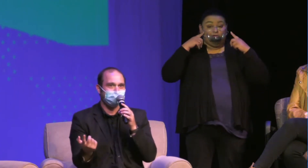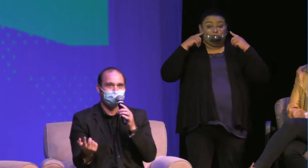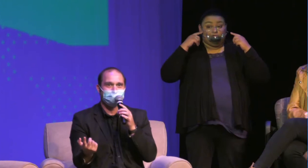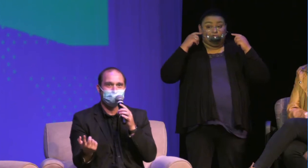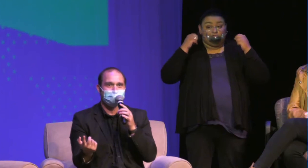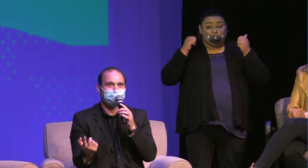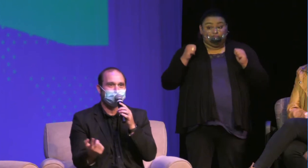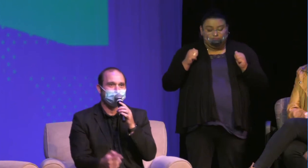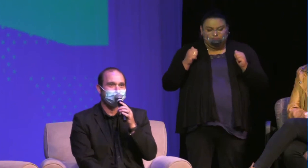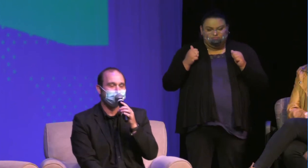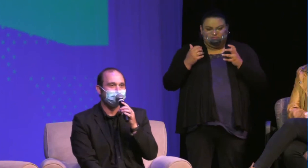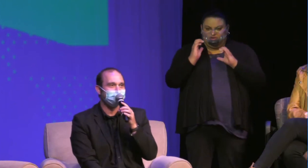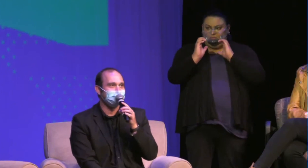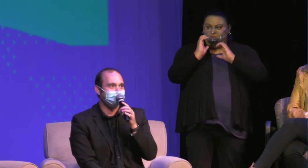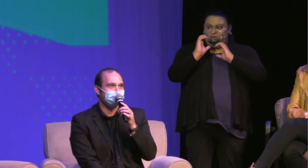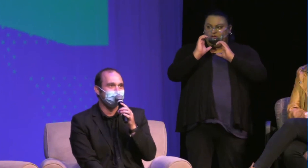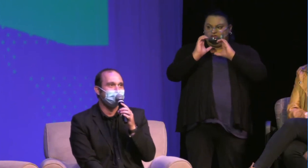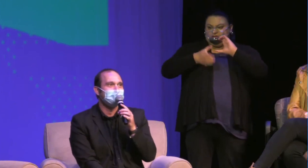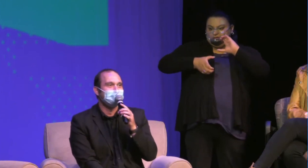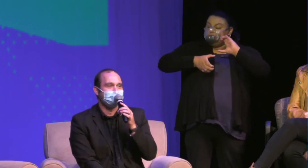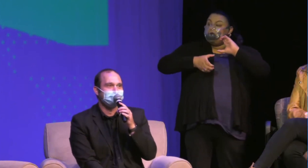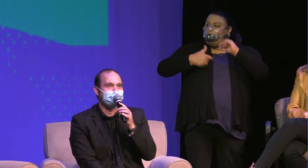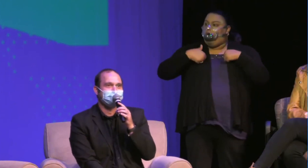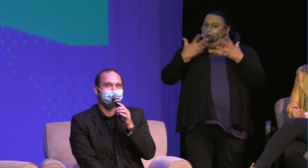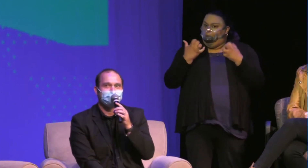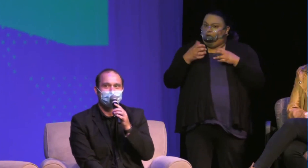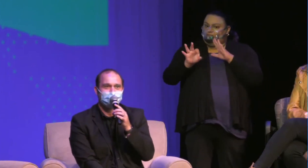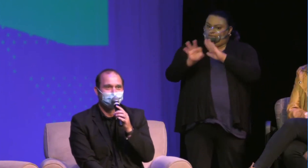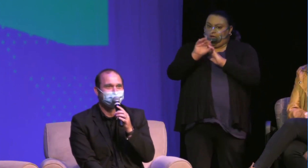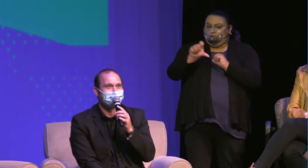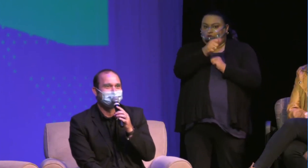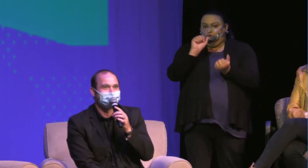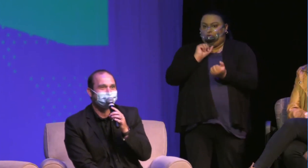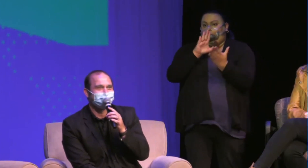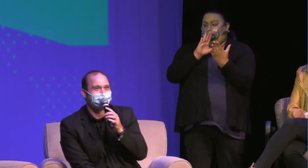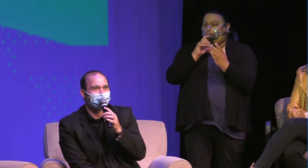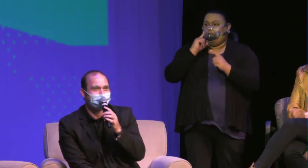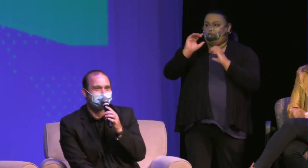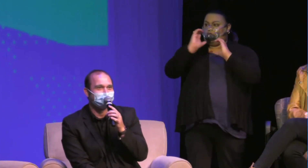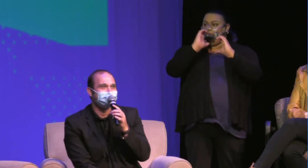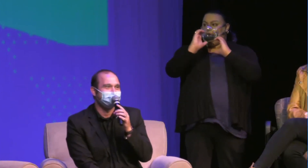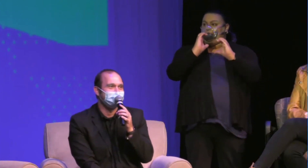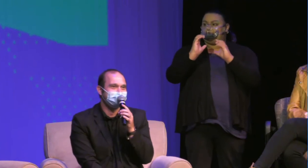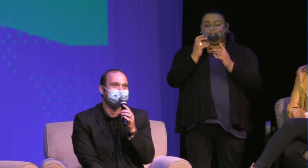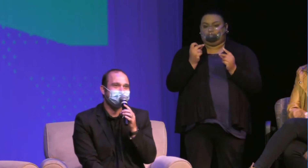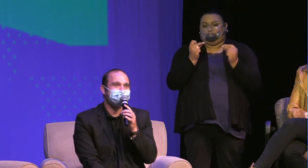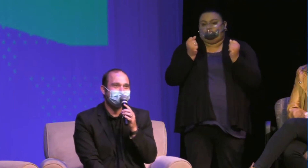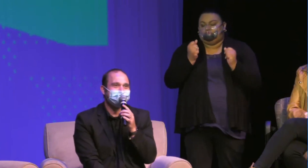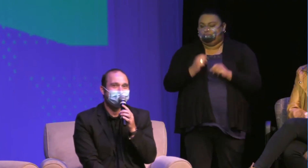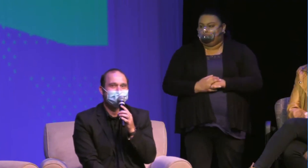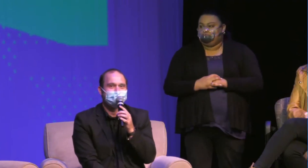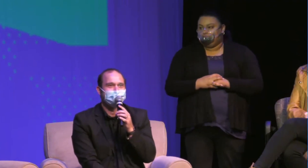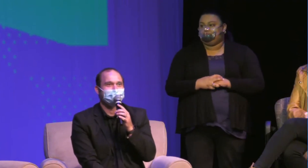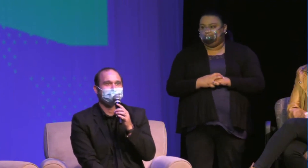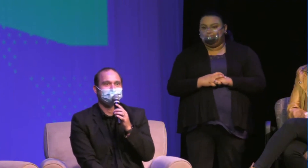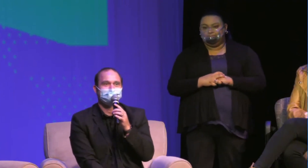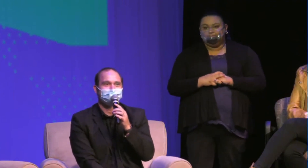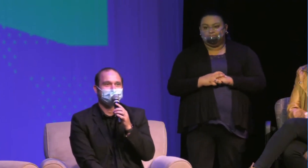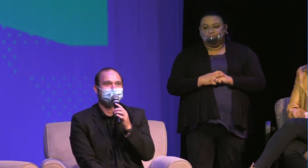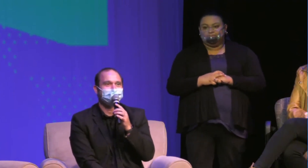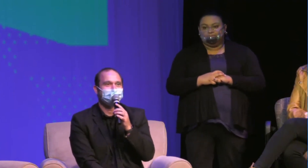one form of communication, I would certainly want to attack another one as soon as possible,